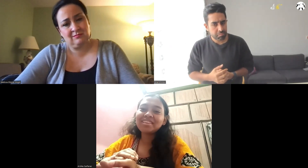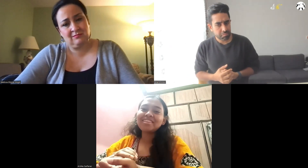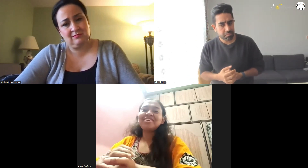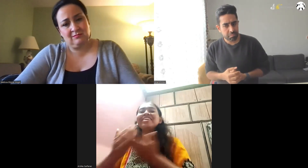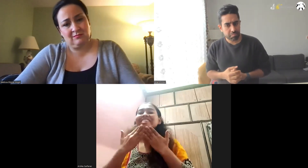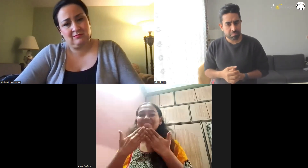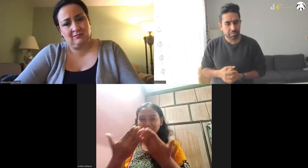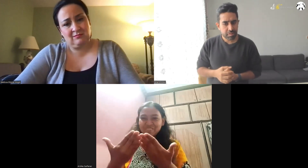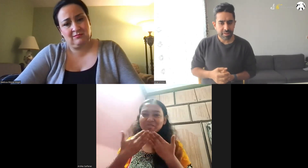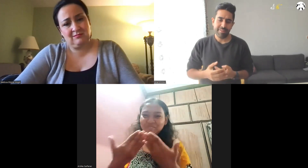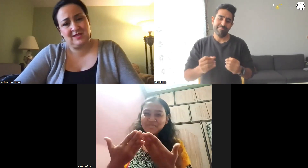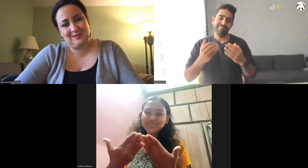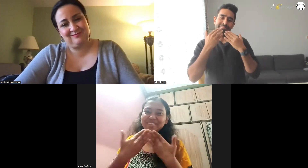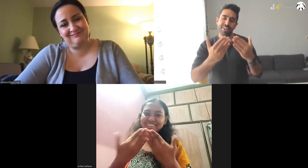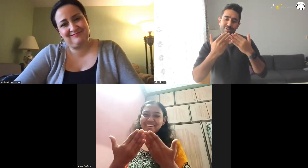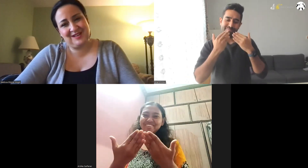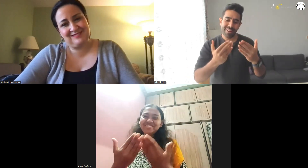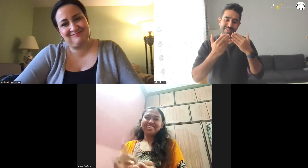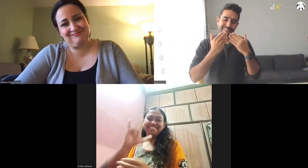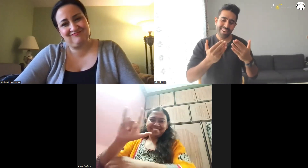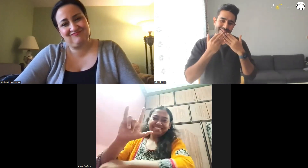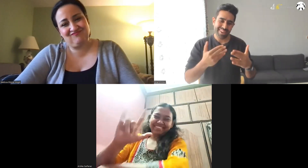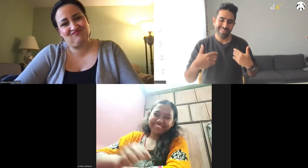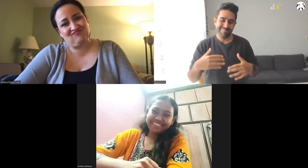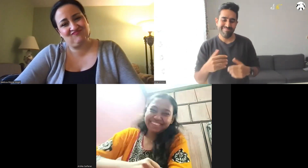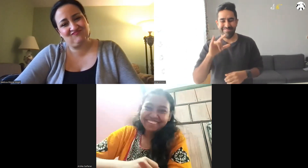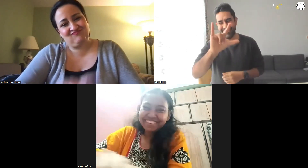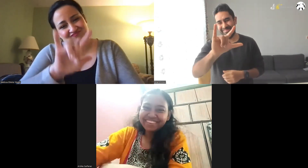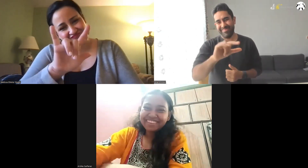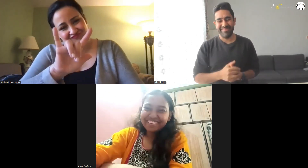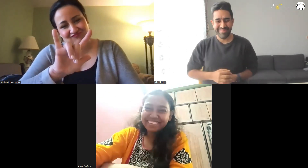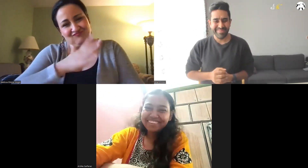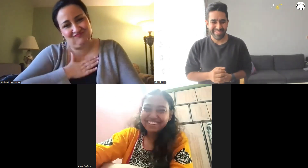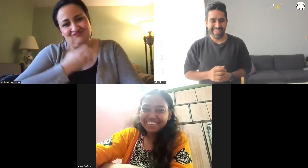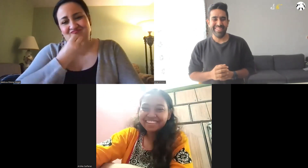discuss around the people and they can support. All right, thank you so much.